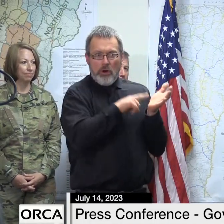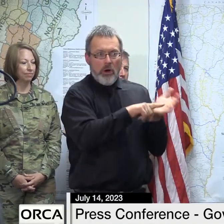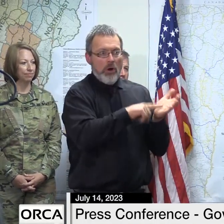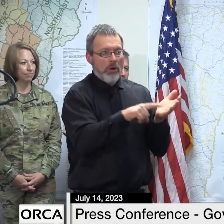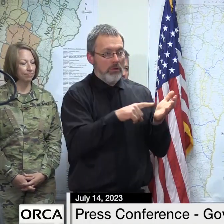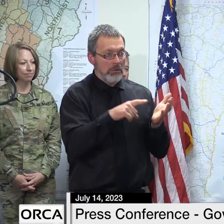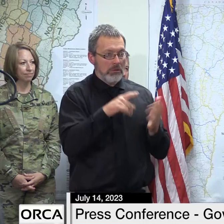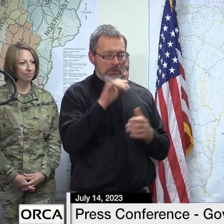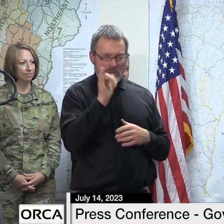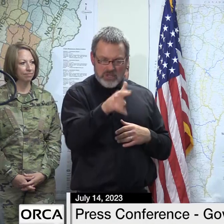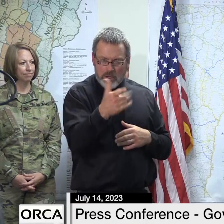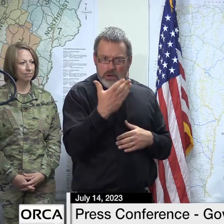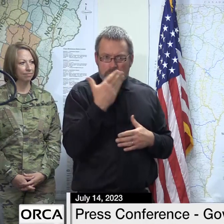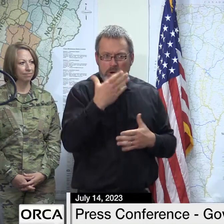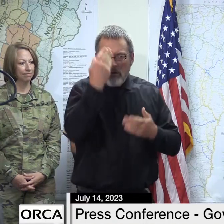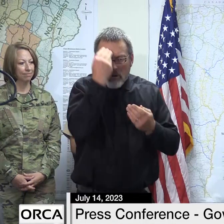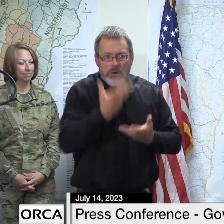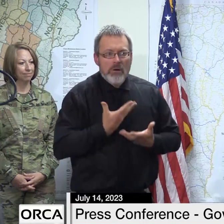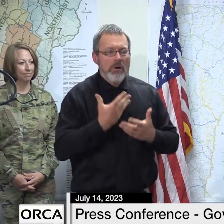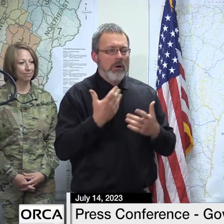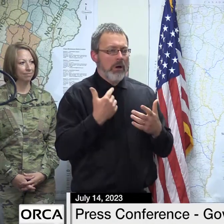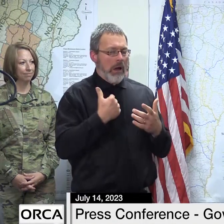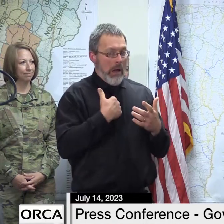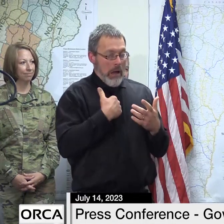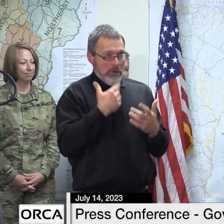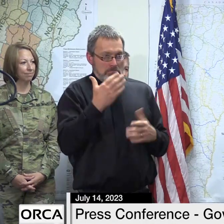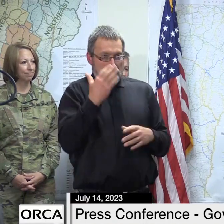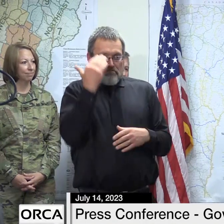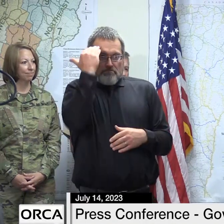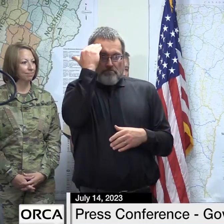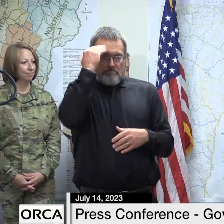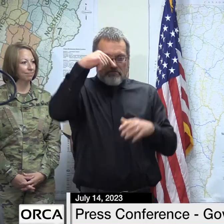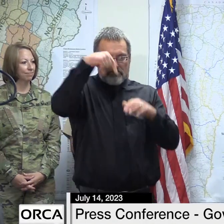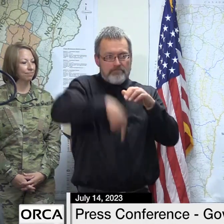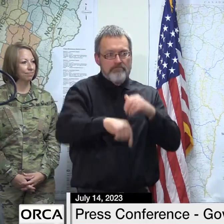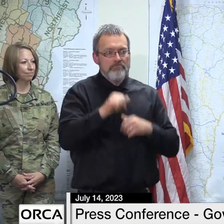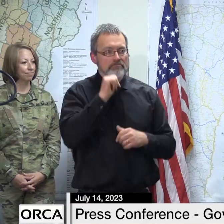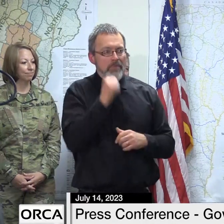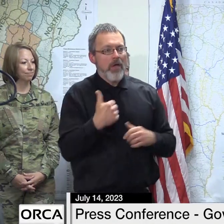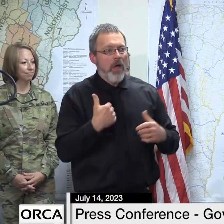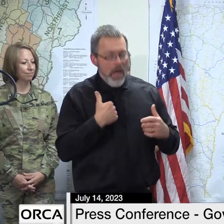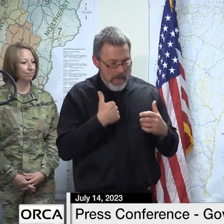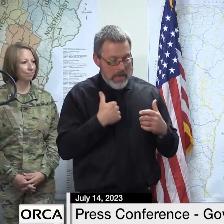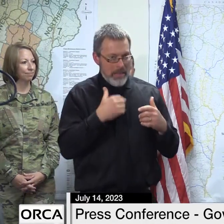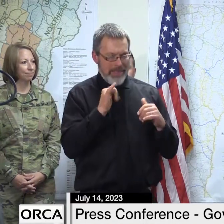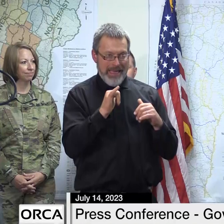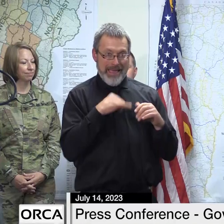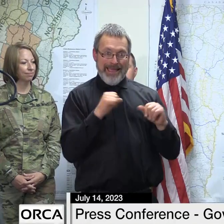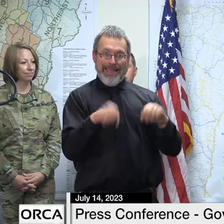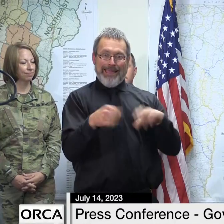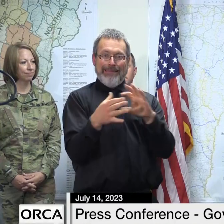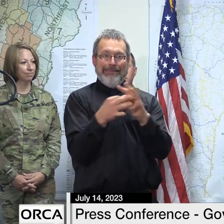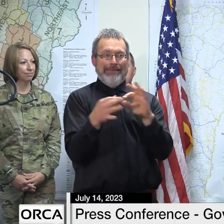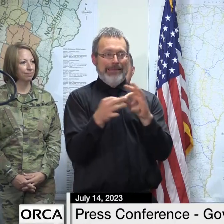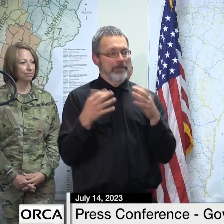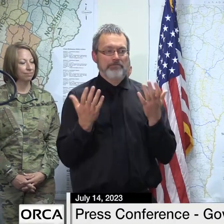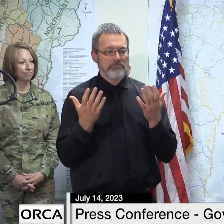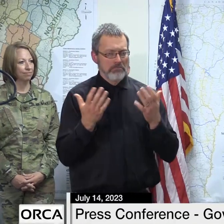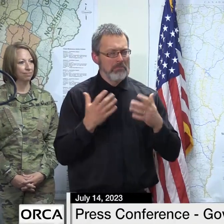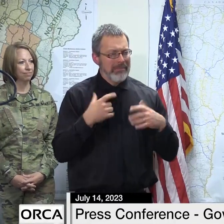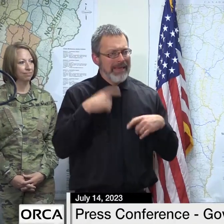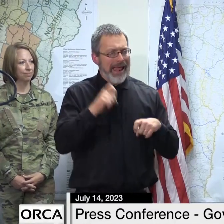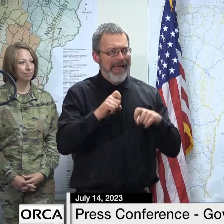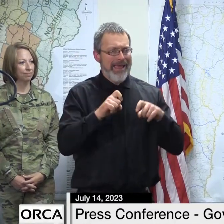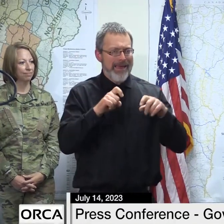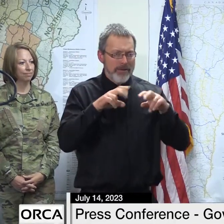issue, but I'm not prepared to answer it right here from the podium. But give us an opportunity to look into it, and then we'll